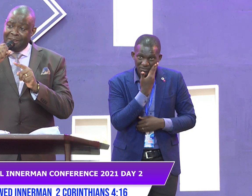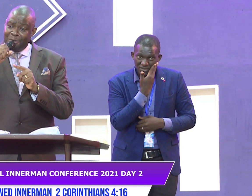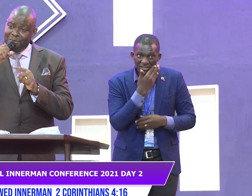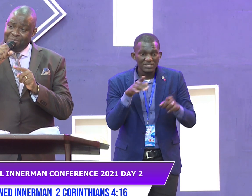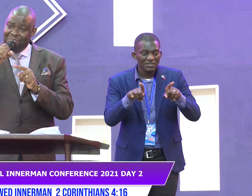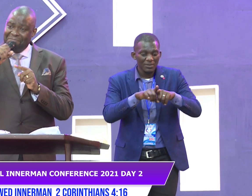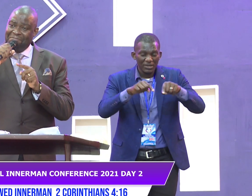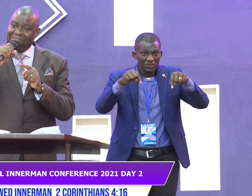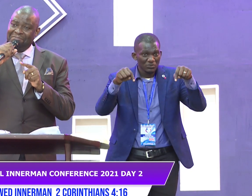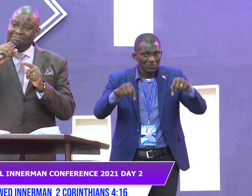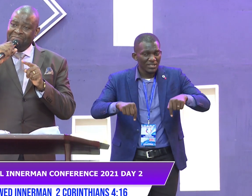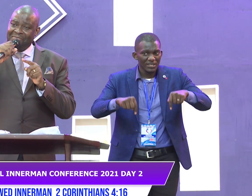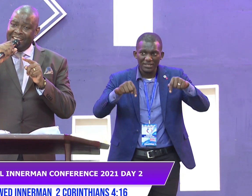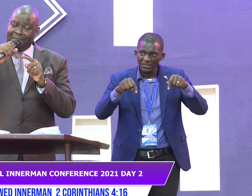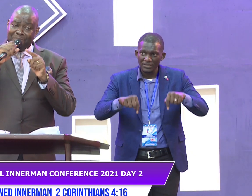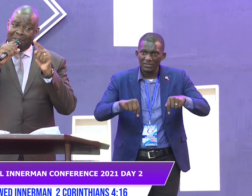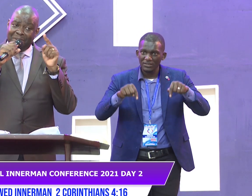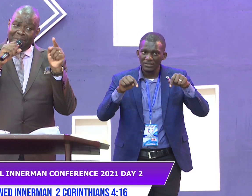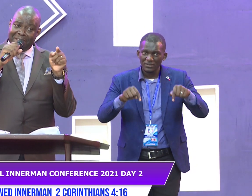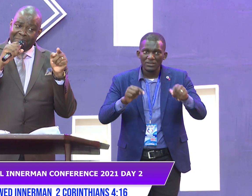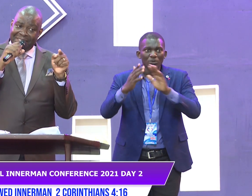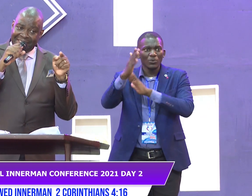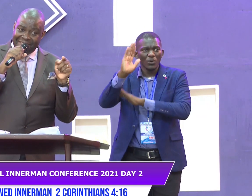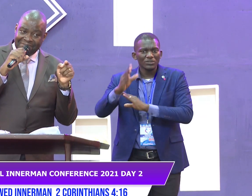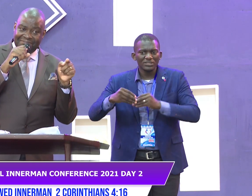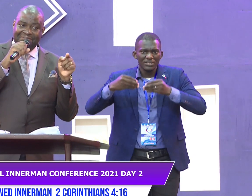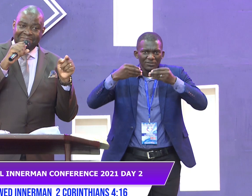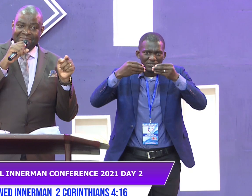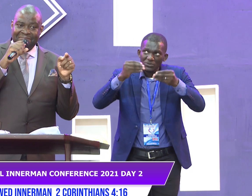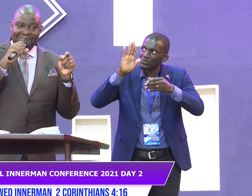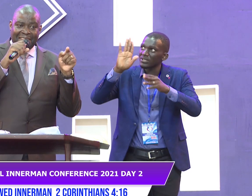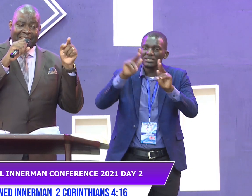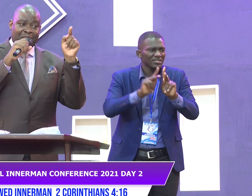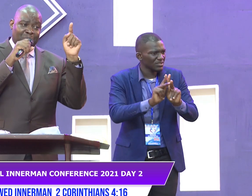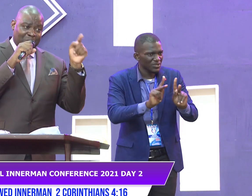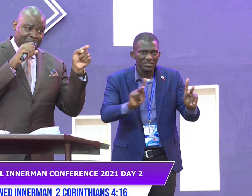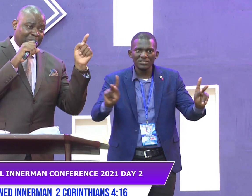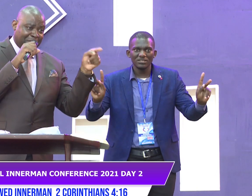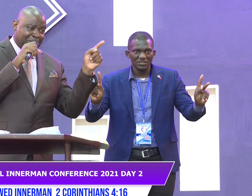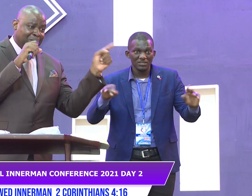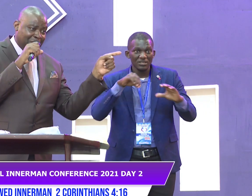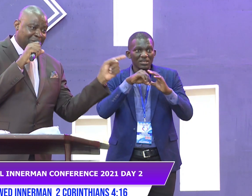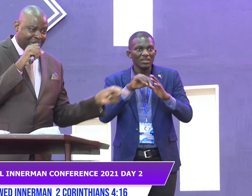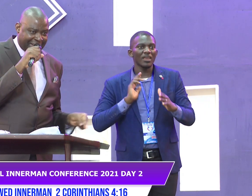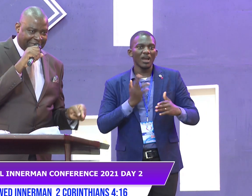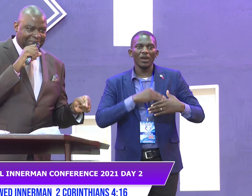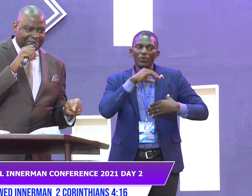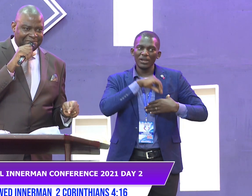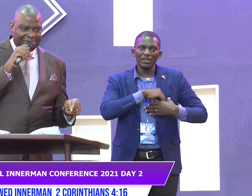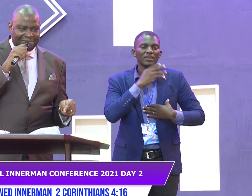grace that even today, that you will return the peace in